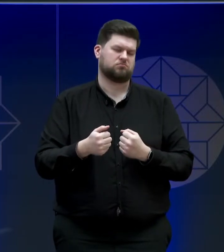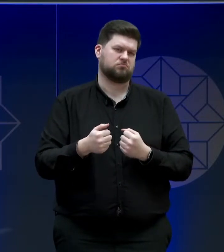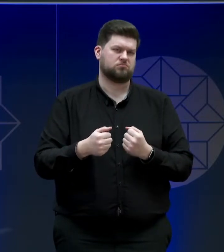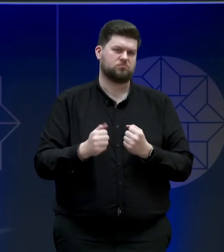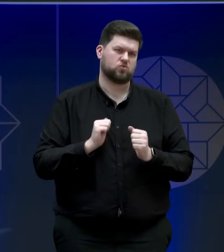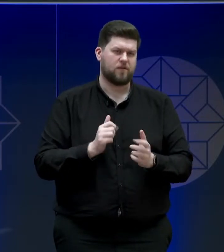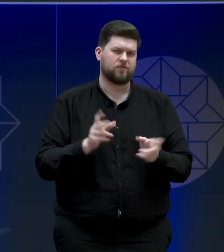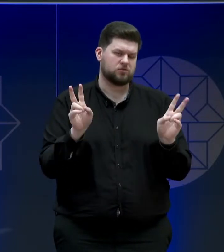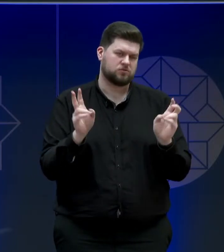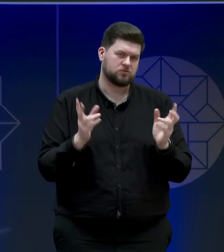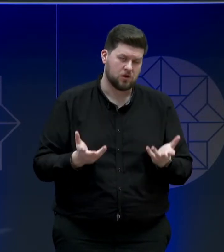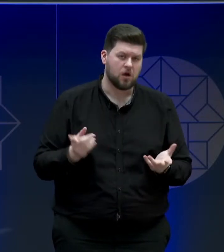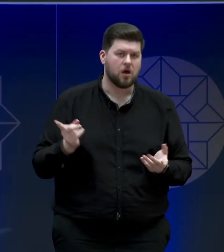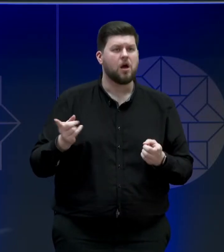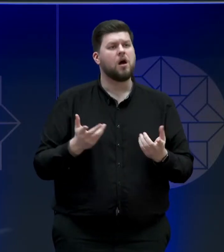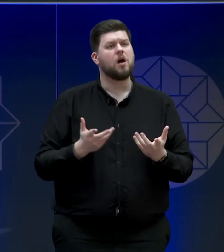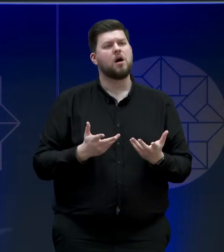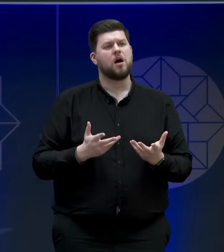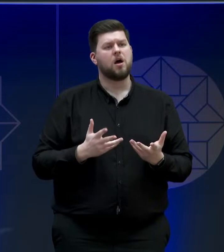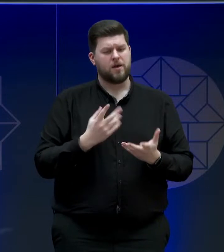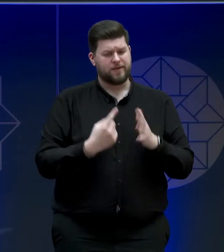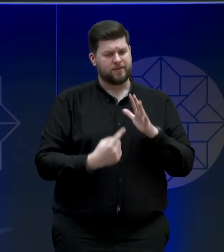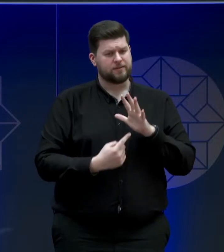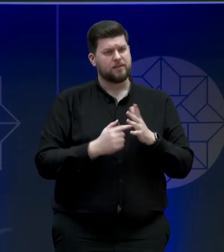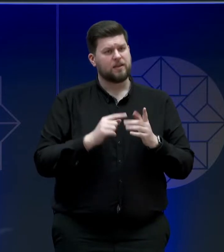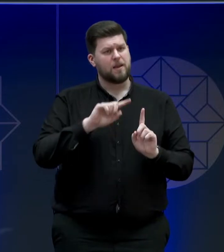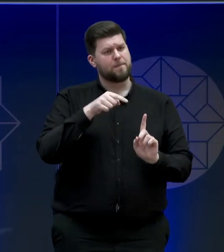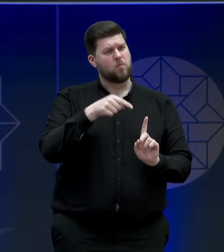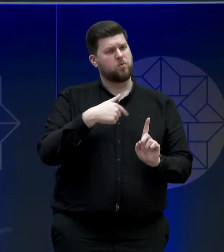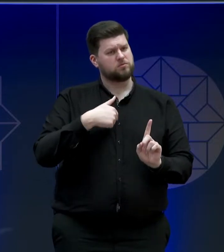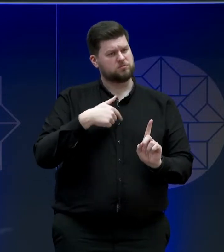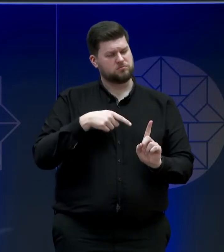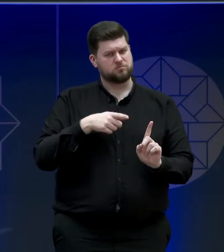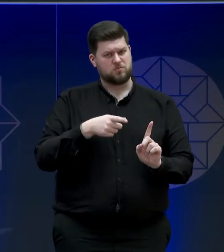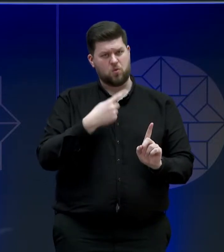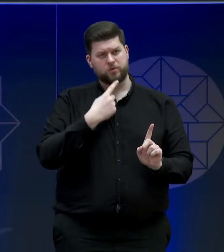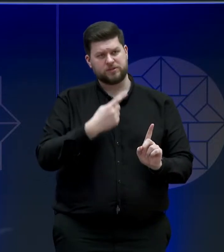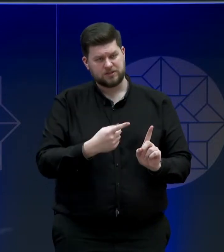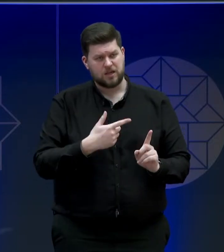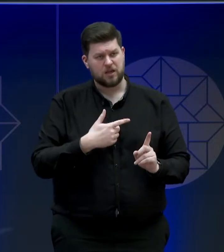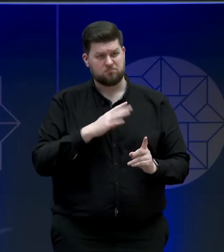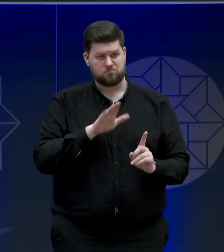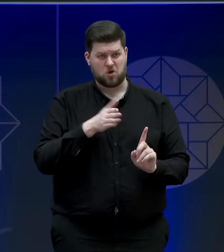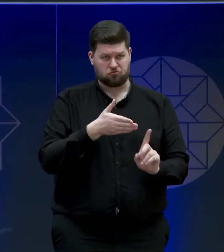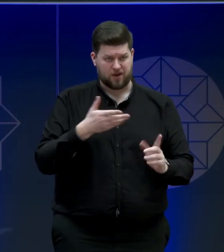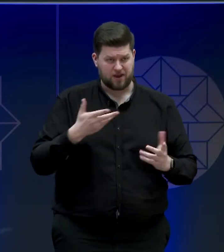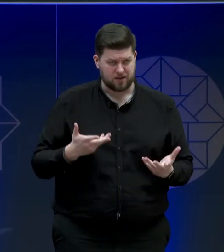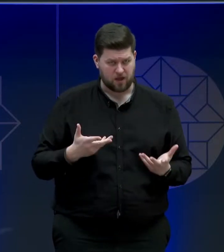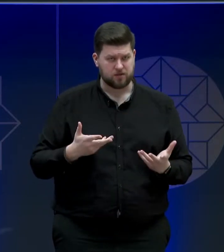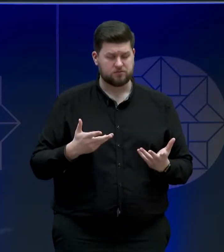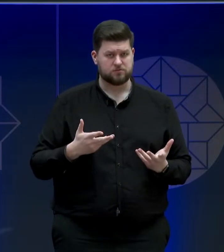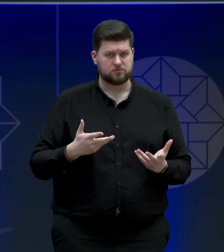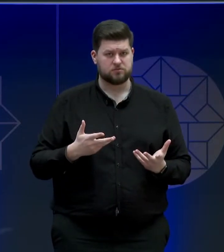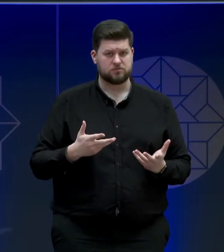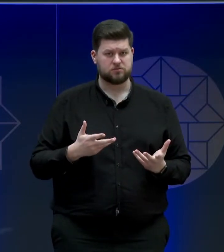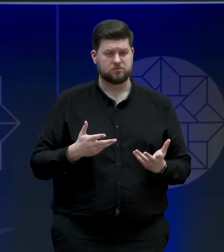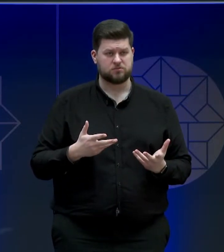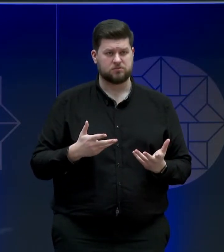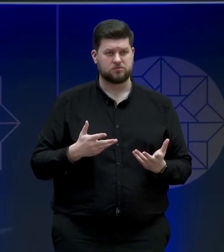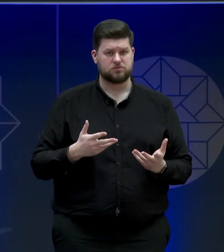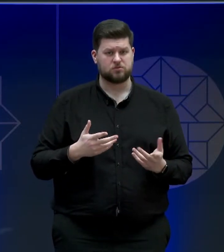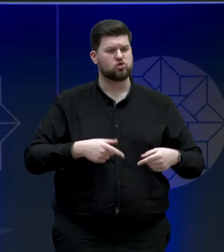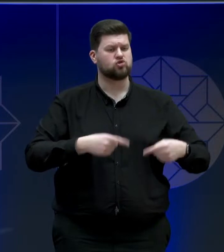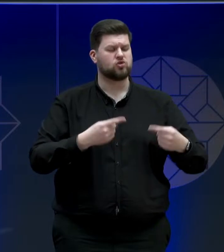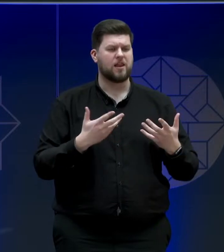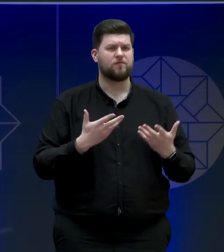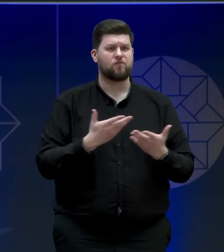the key point I would say that I recognise about the challenge of the health service